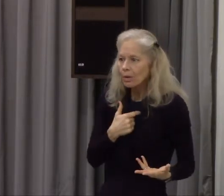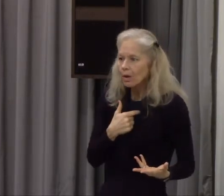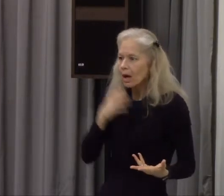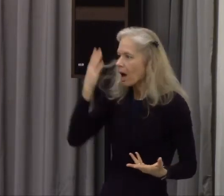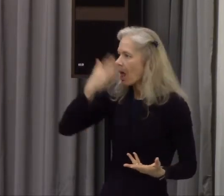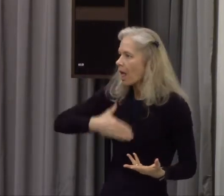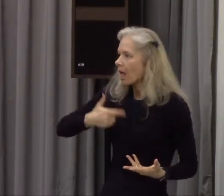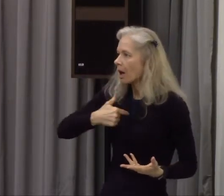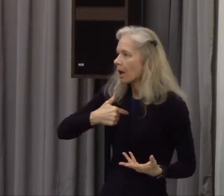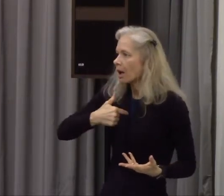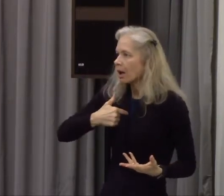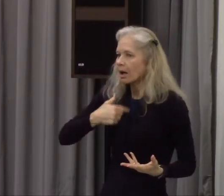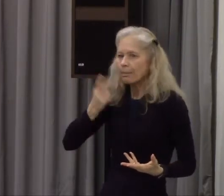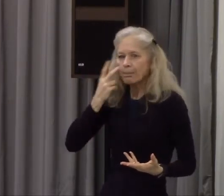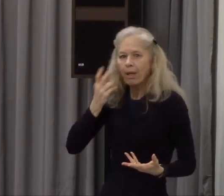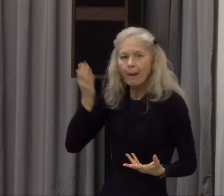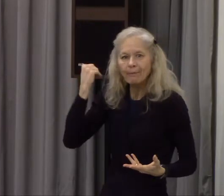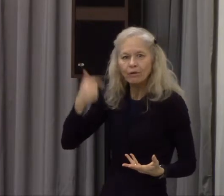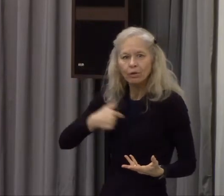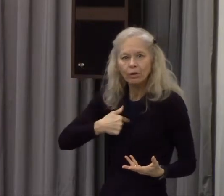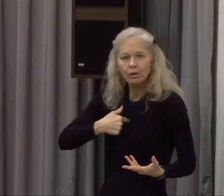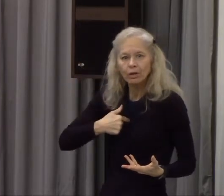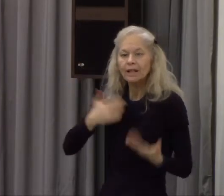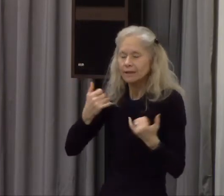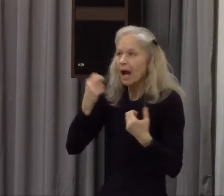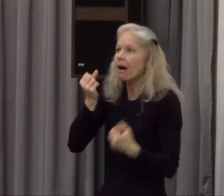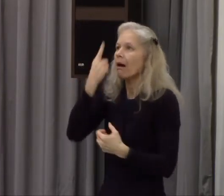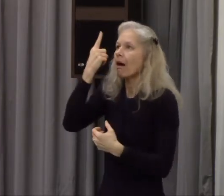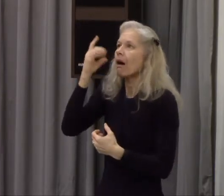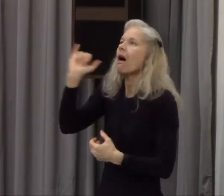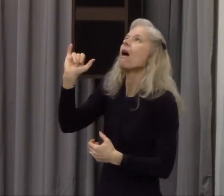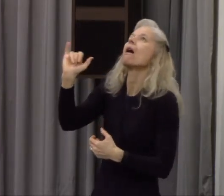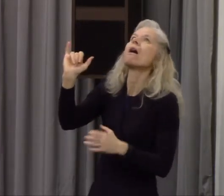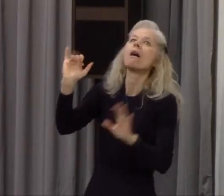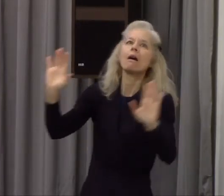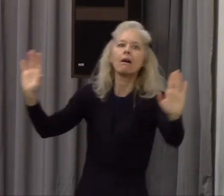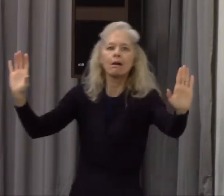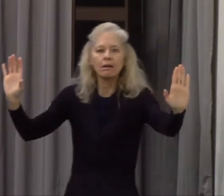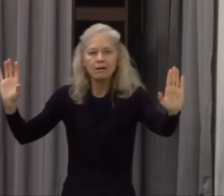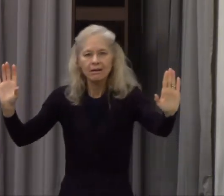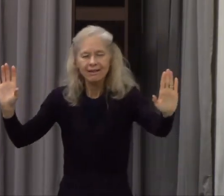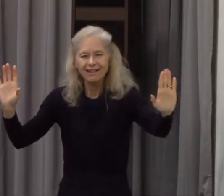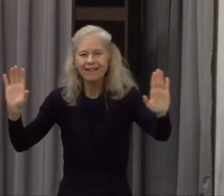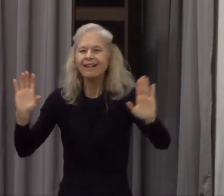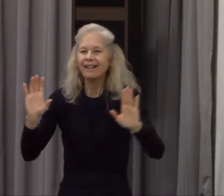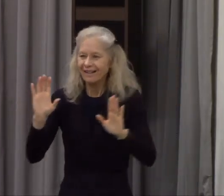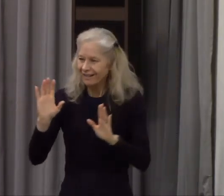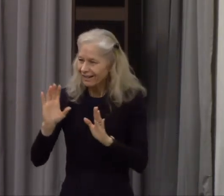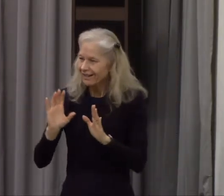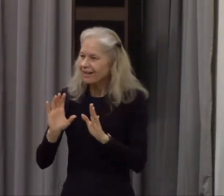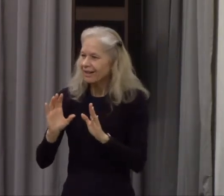Christ came with divine tribulation. It says to Mary, yea, a sword shall pierce through thy own soul also.